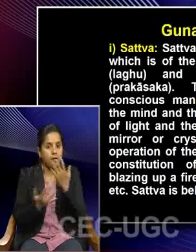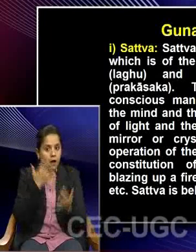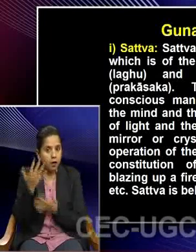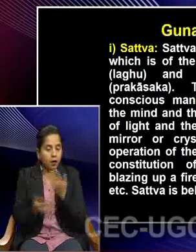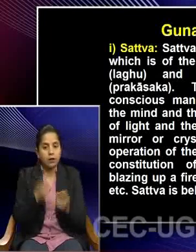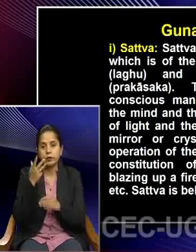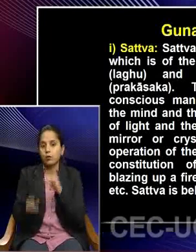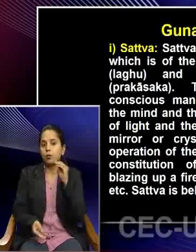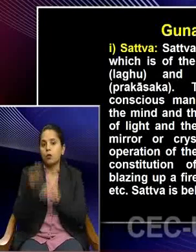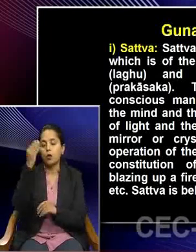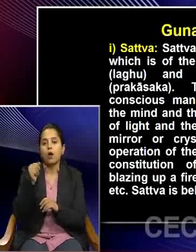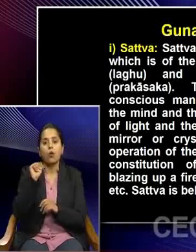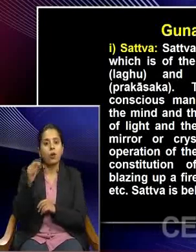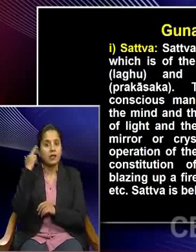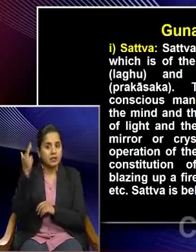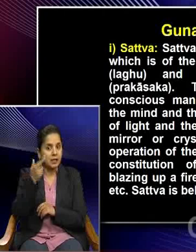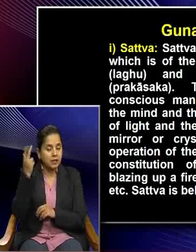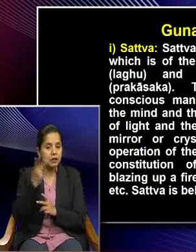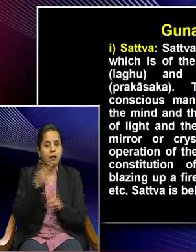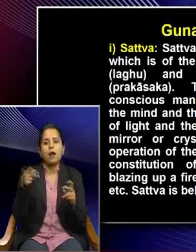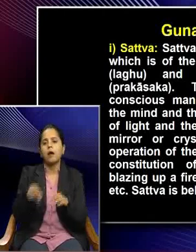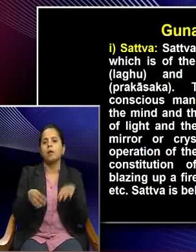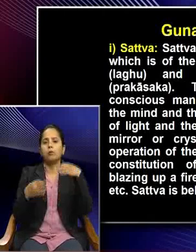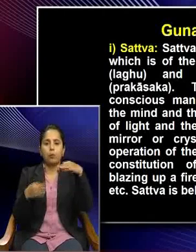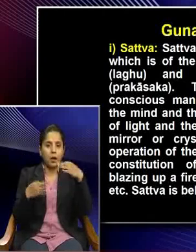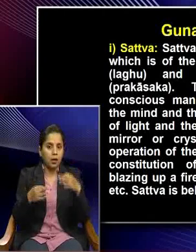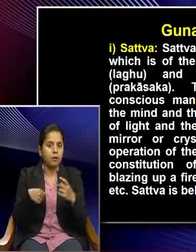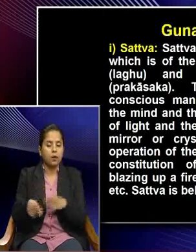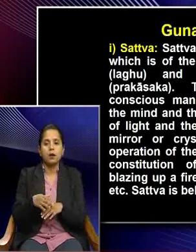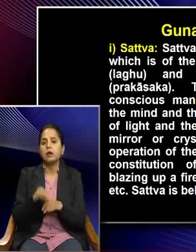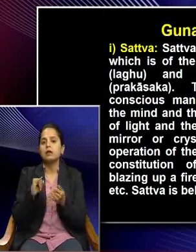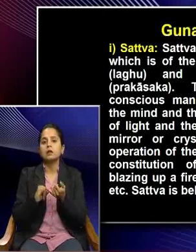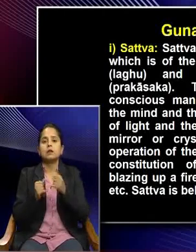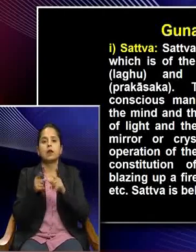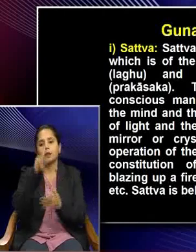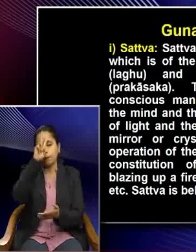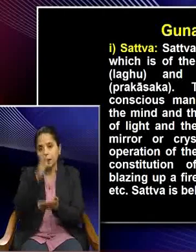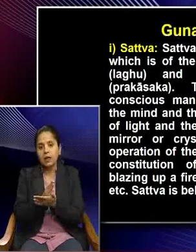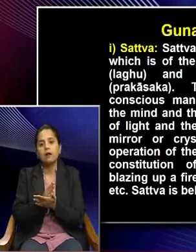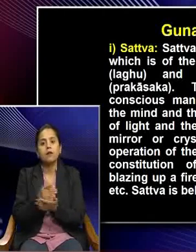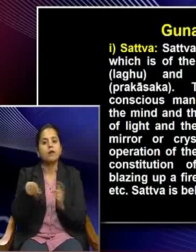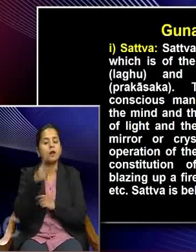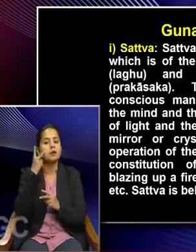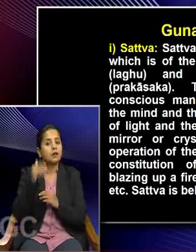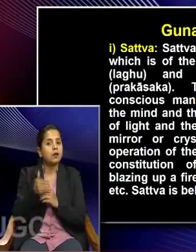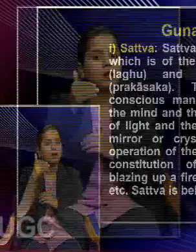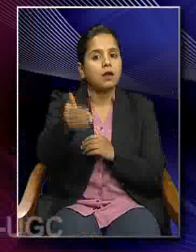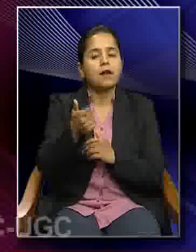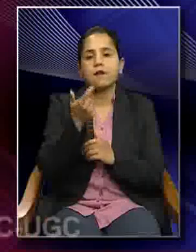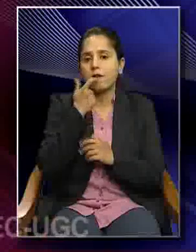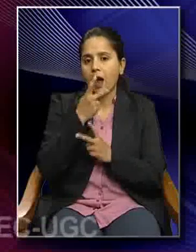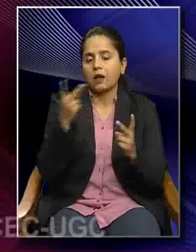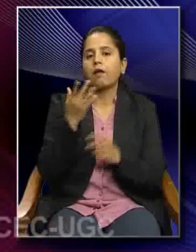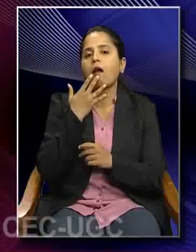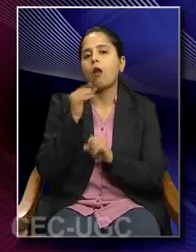upward curls of vapors, etc. Sattva is believed to be white in